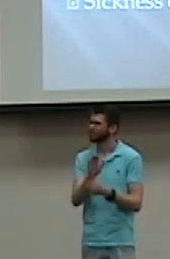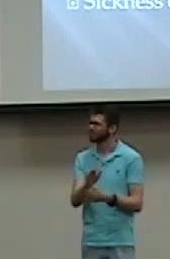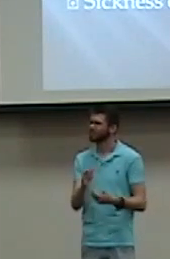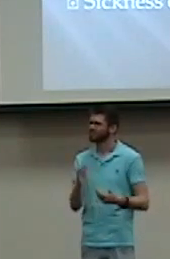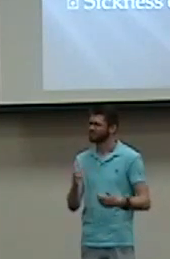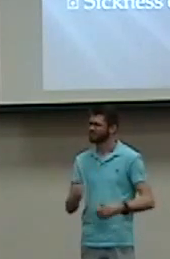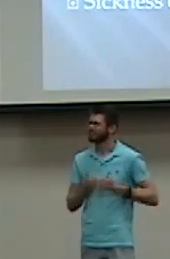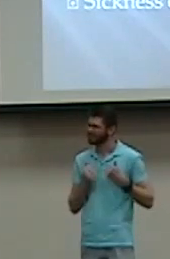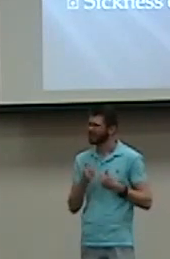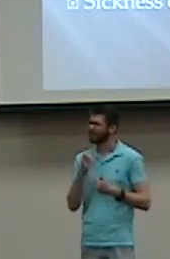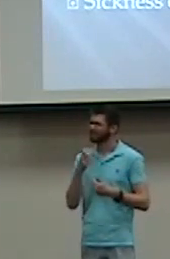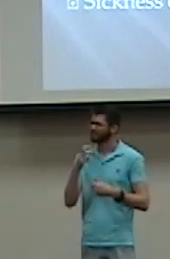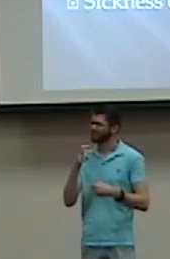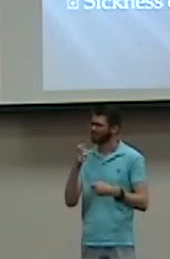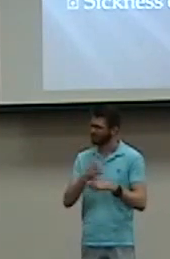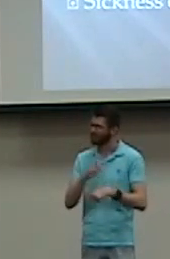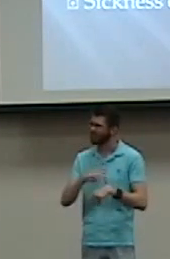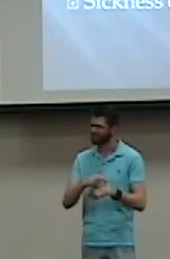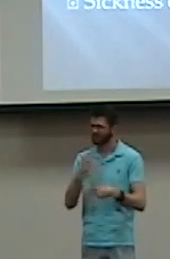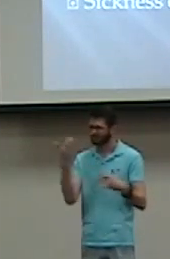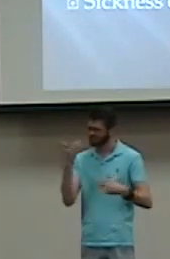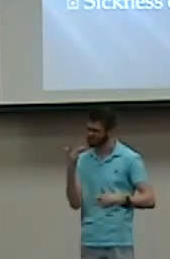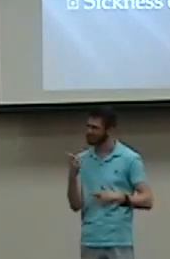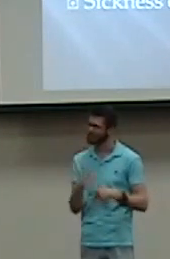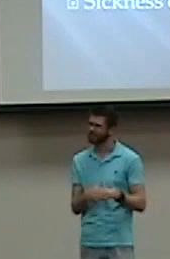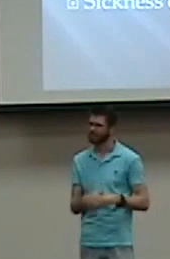them and not being accusatory.